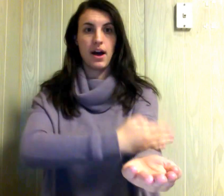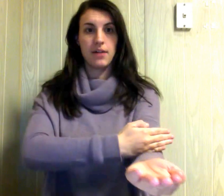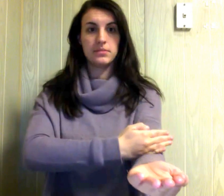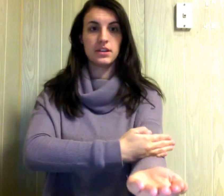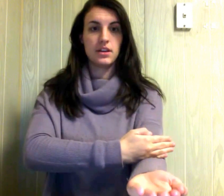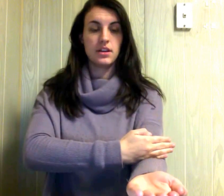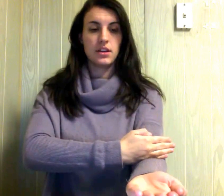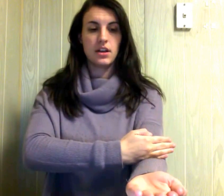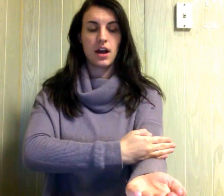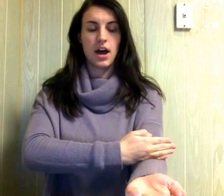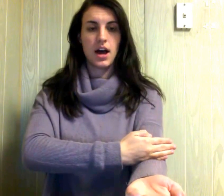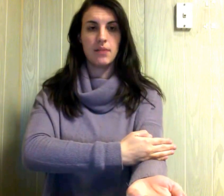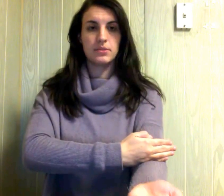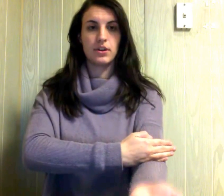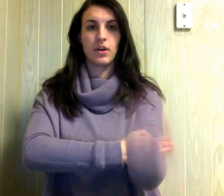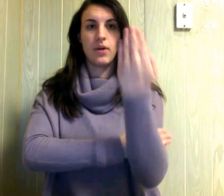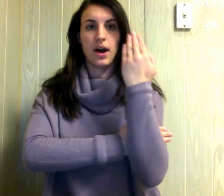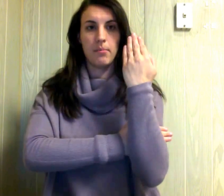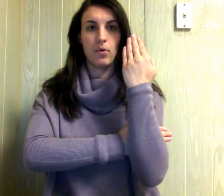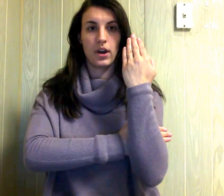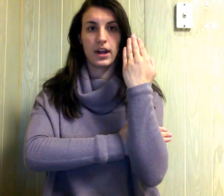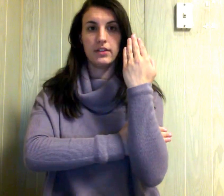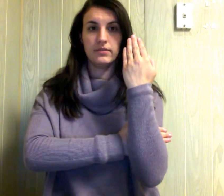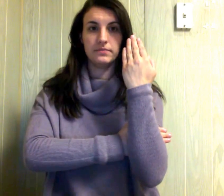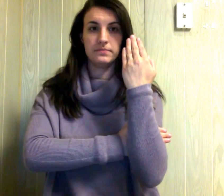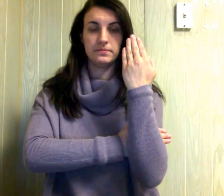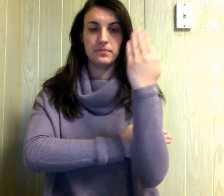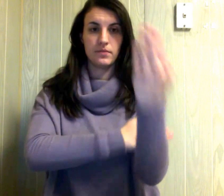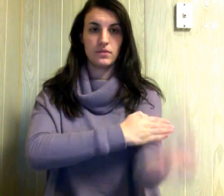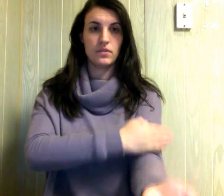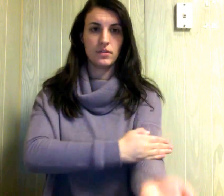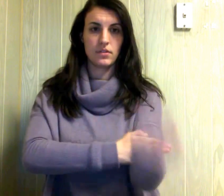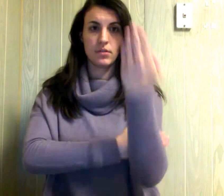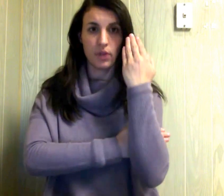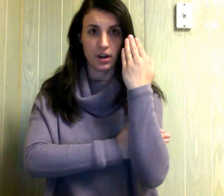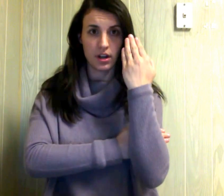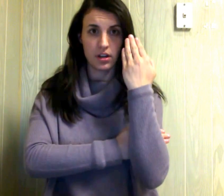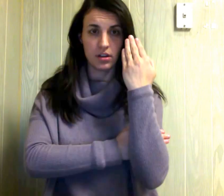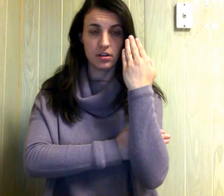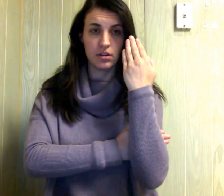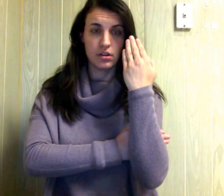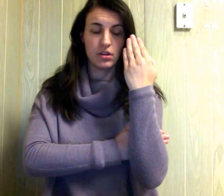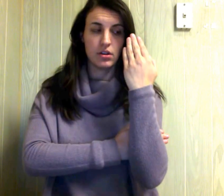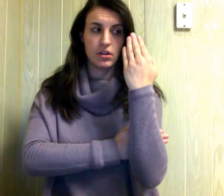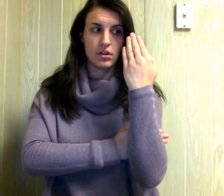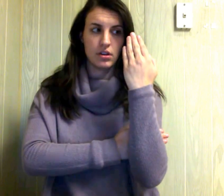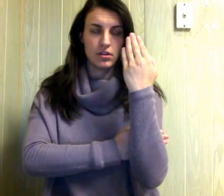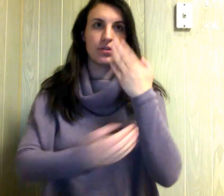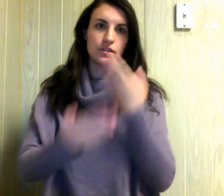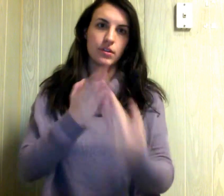palms. So you go up, morning. Good morning. Oh, it's good